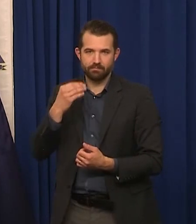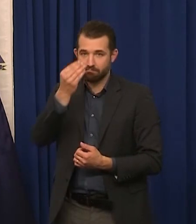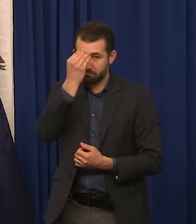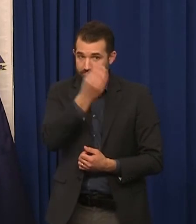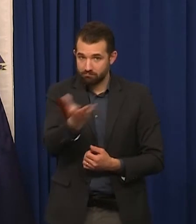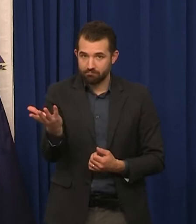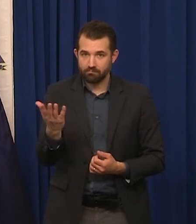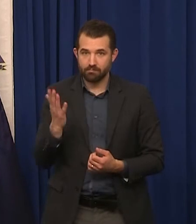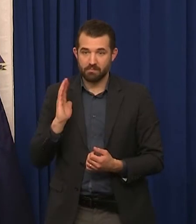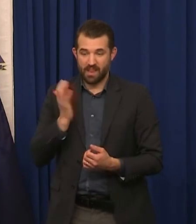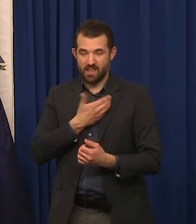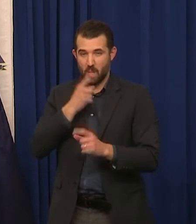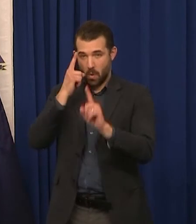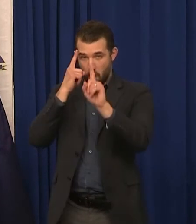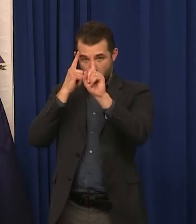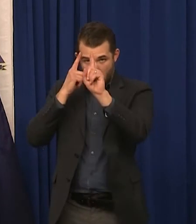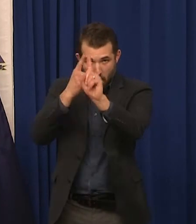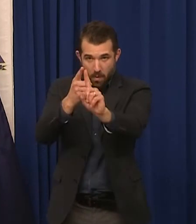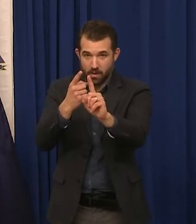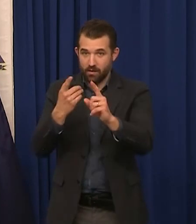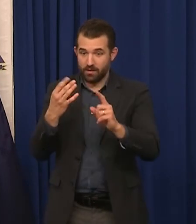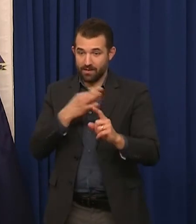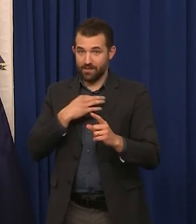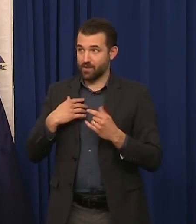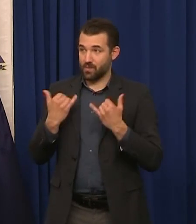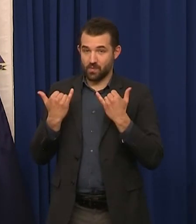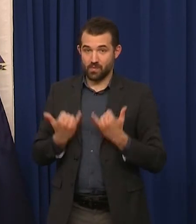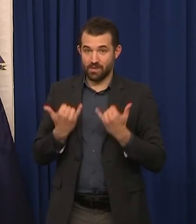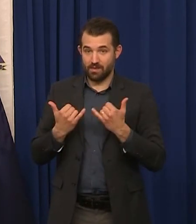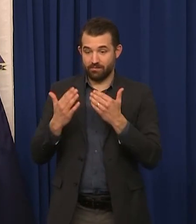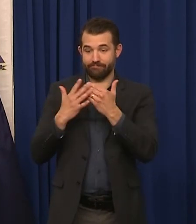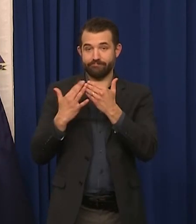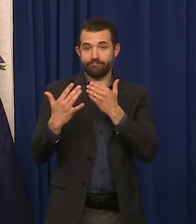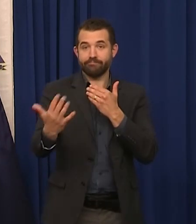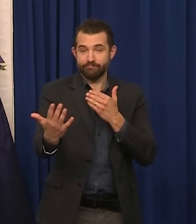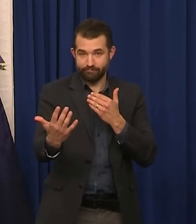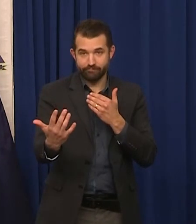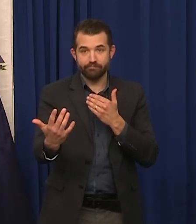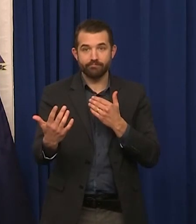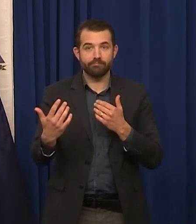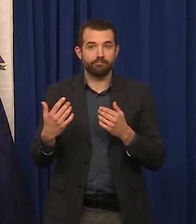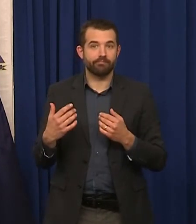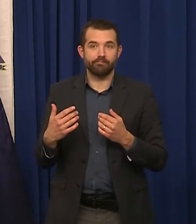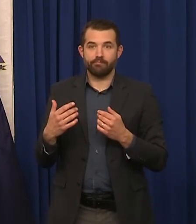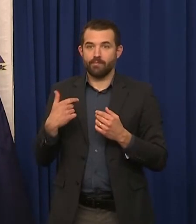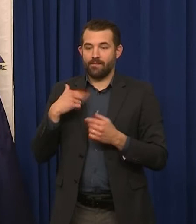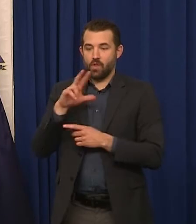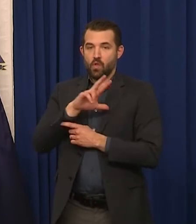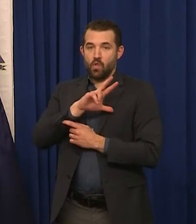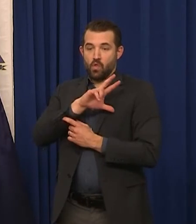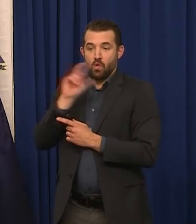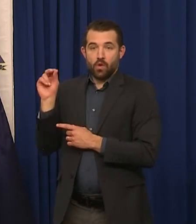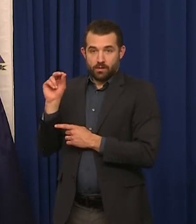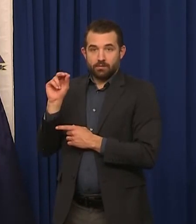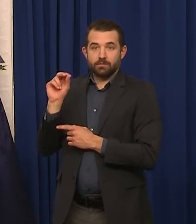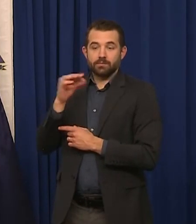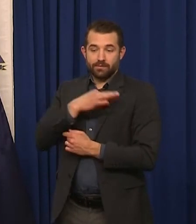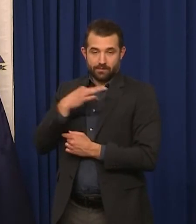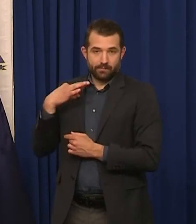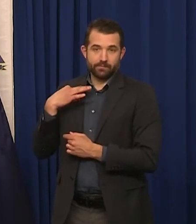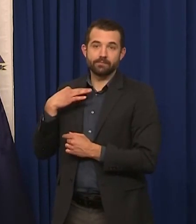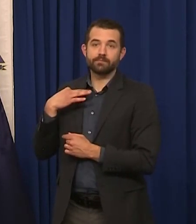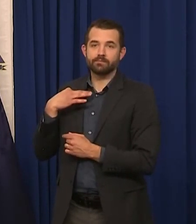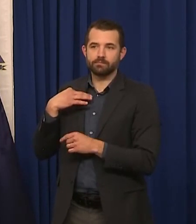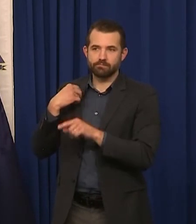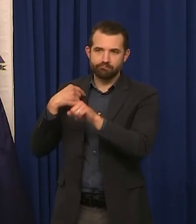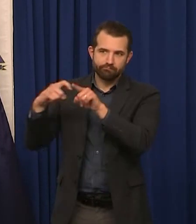the coronavirus activation is to have approximately 30 individuals conducting contact tracing. That's just for